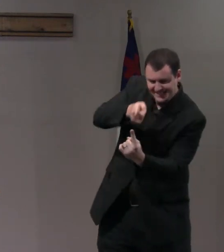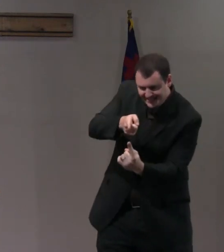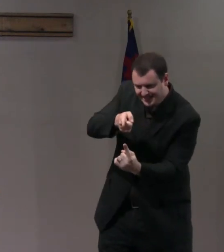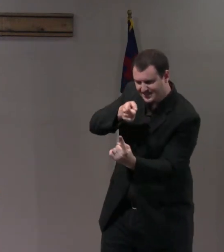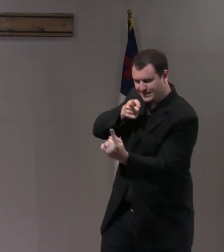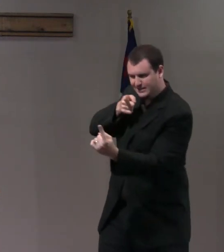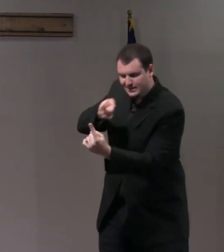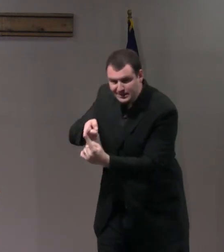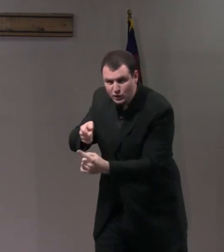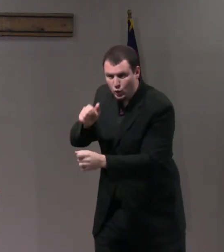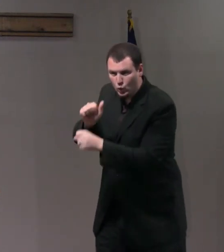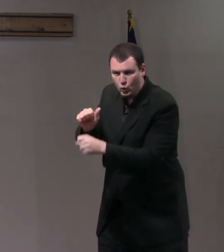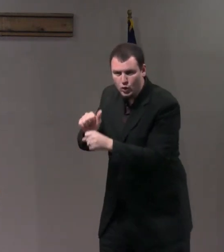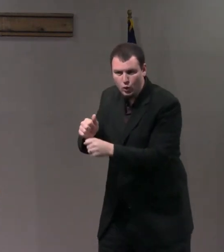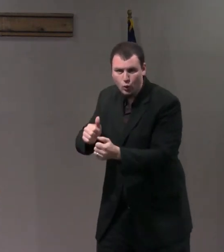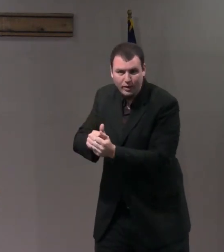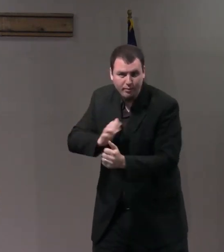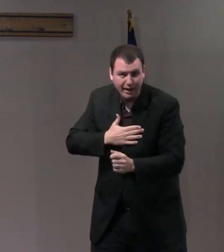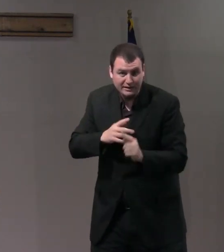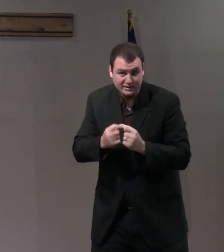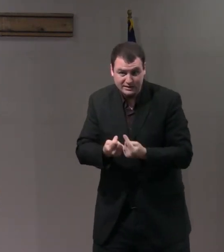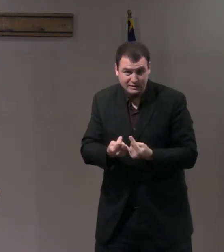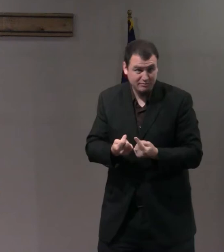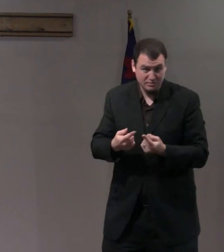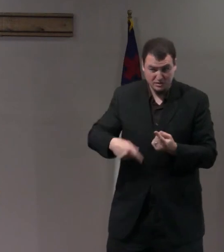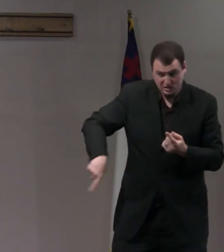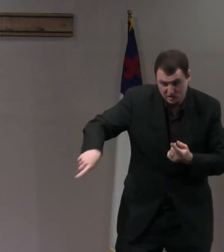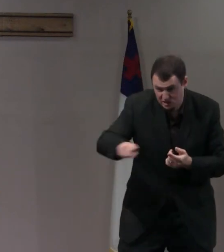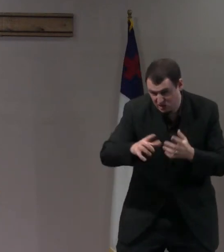to get my point across, to work with my team.